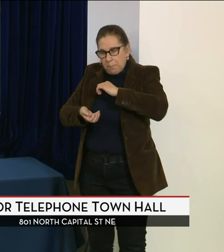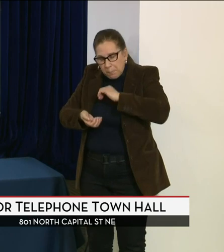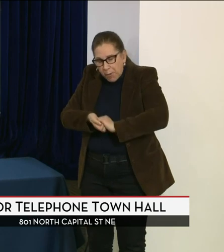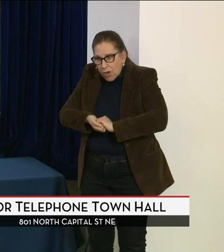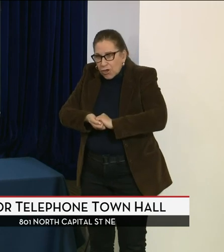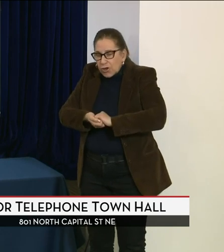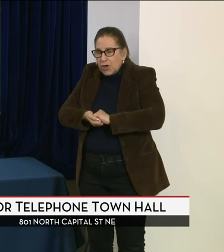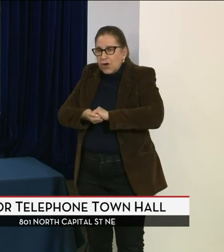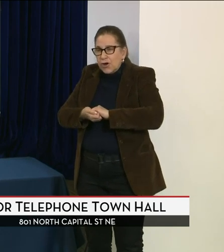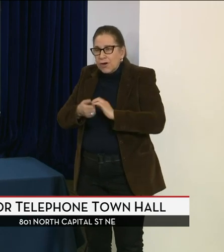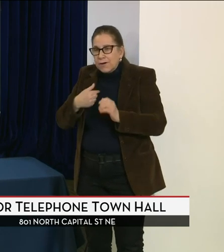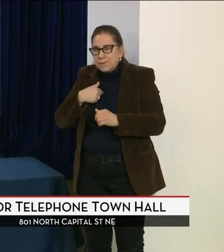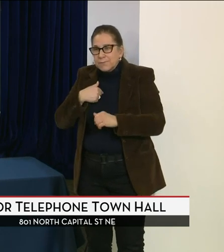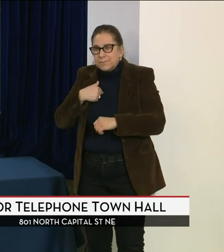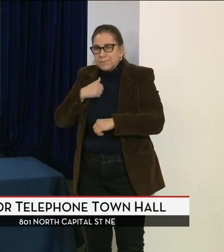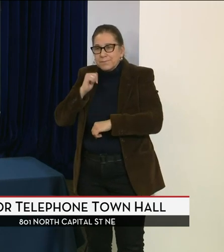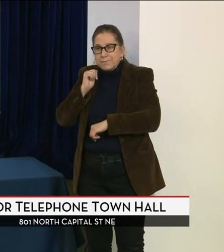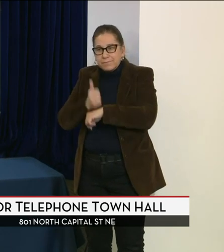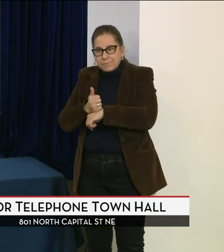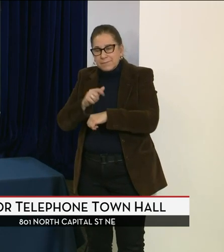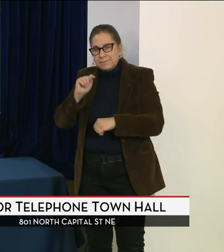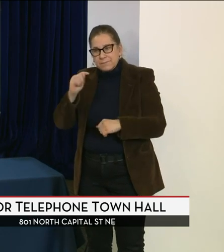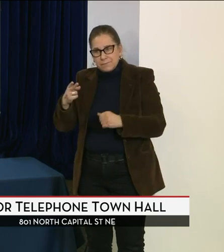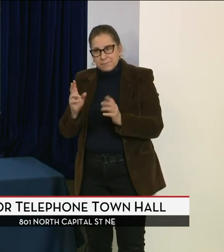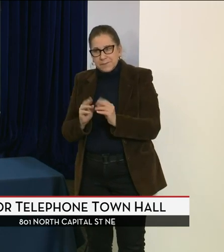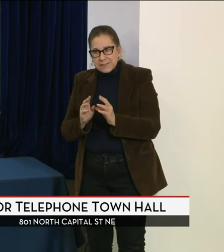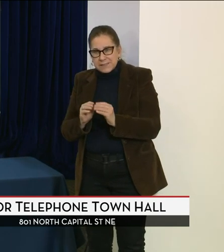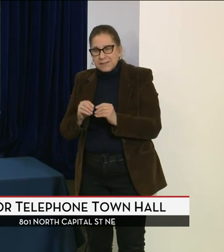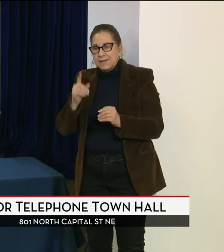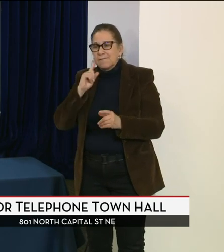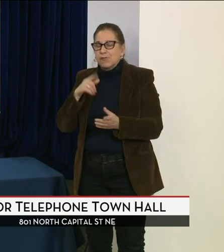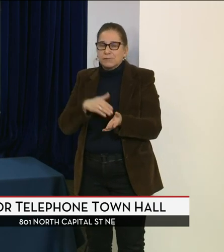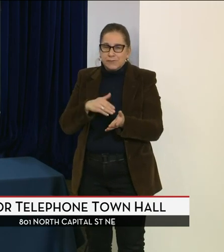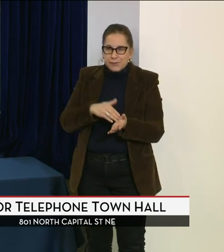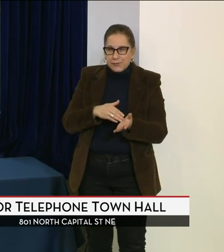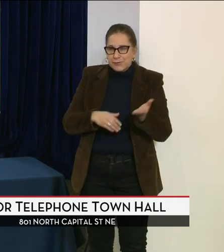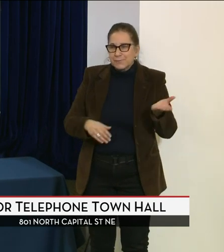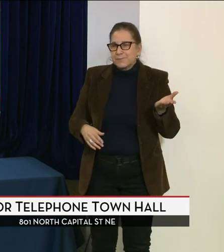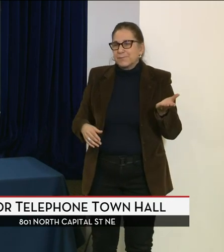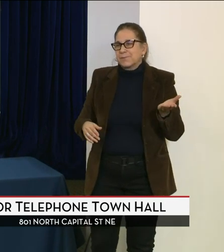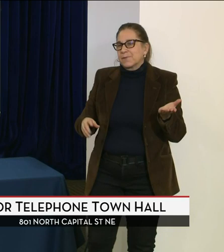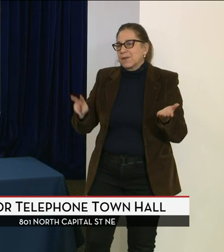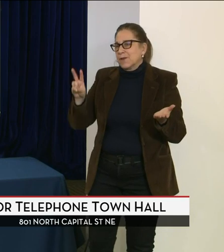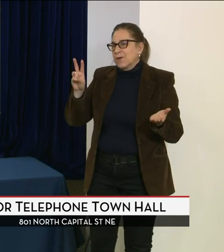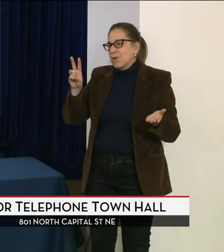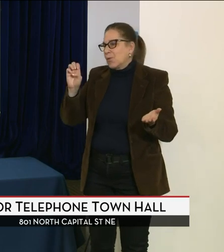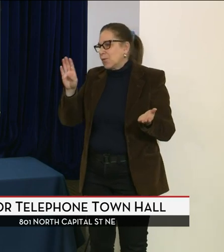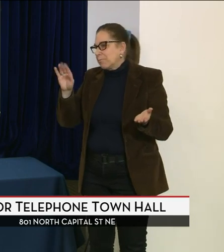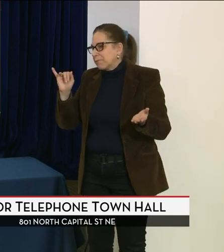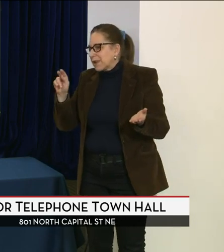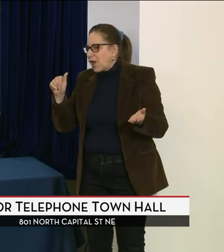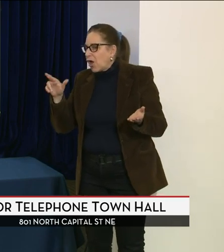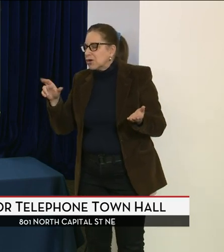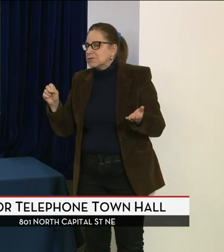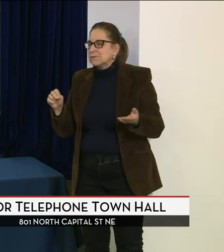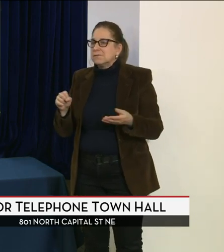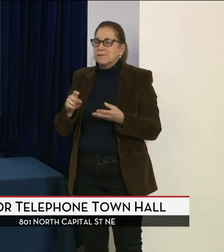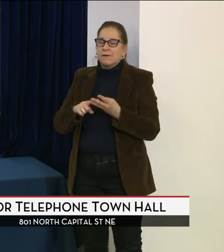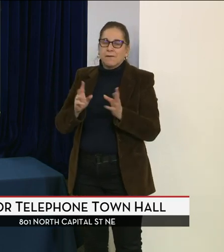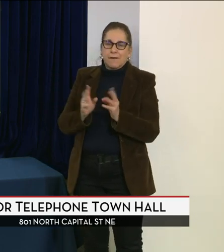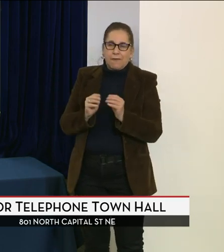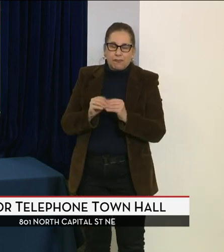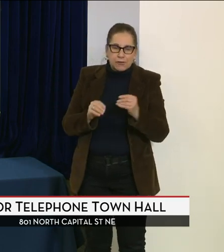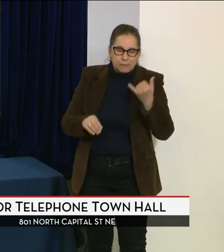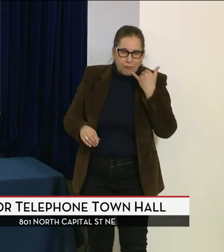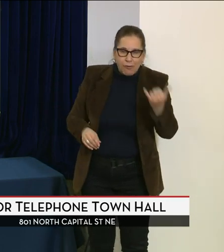for healthcare providers, webinars, and conference calls directly by the Department of Health, as well as some of our local medical societies